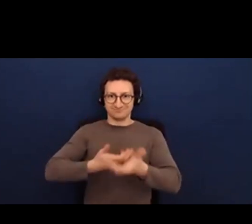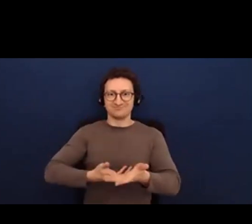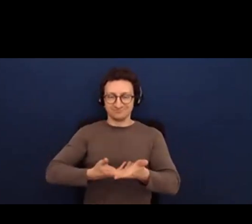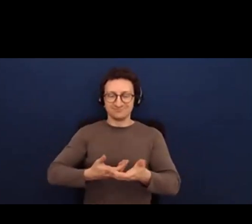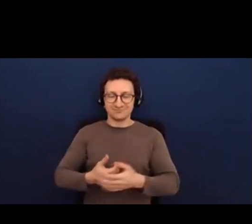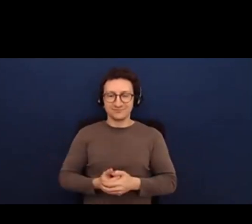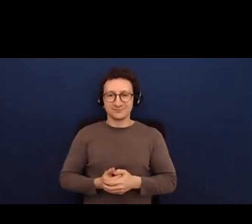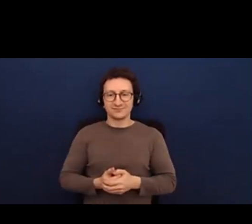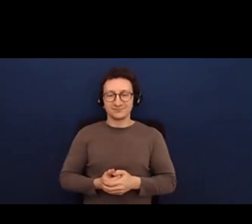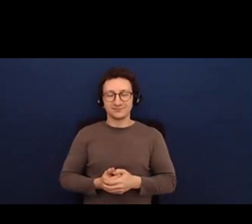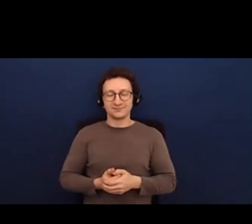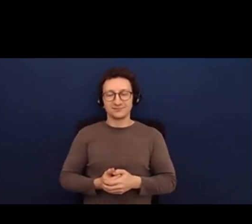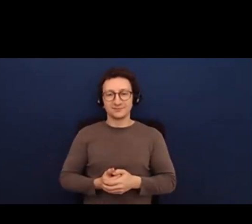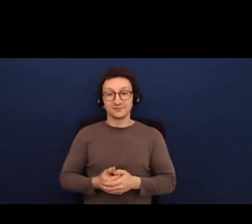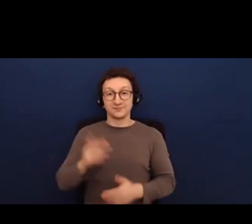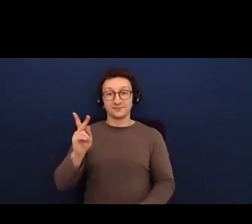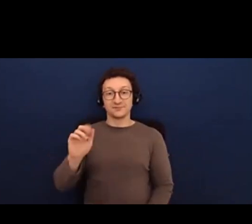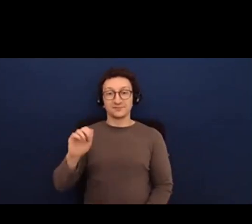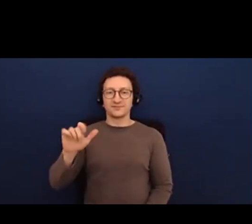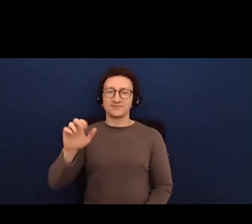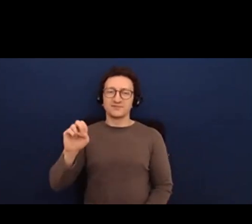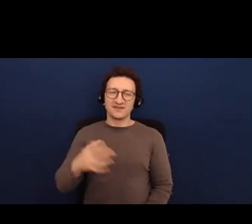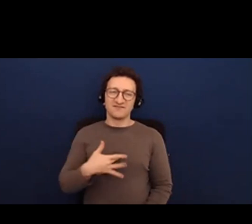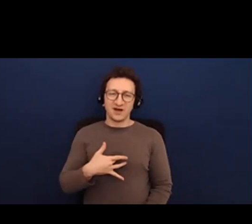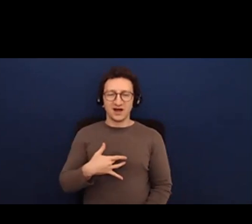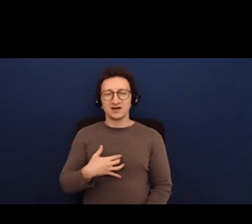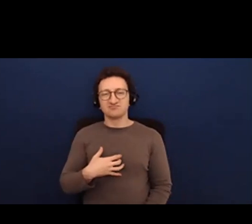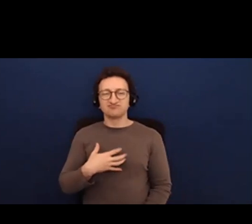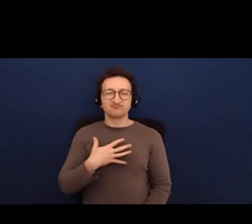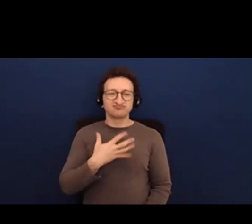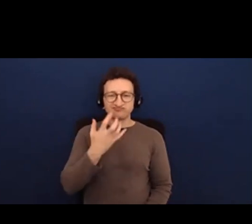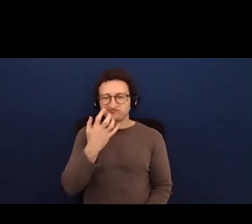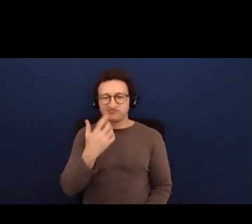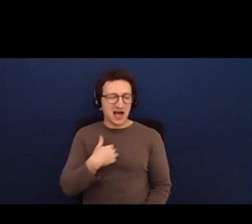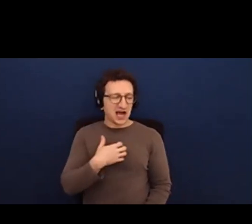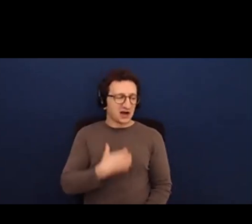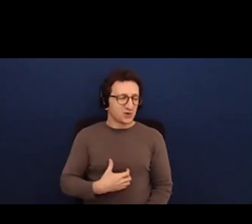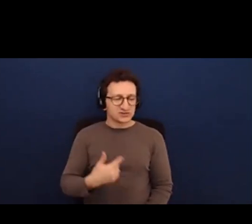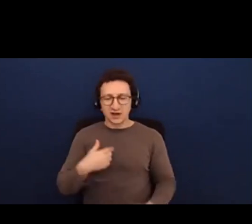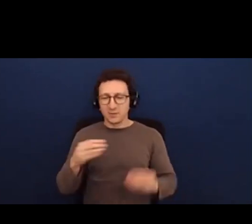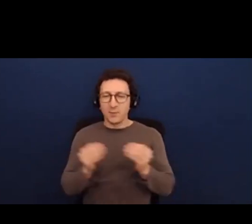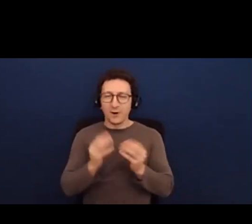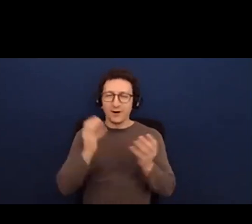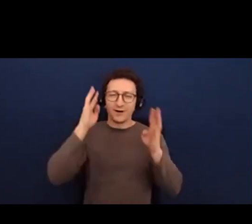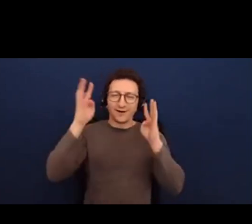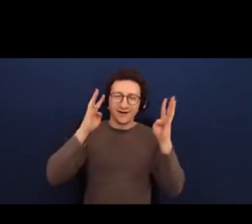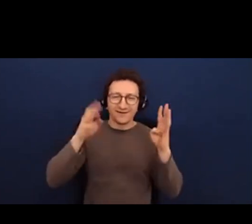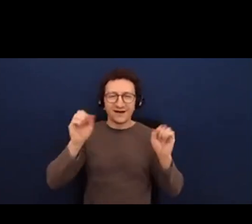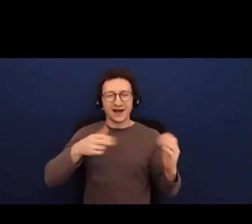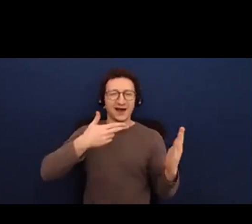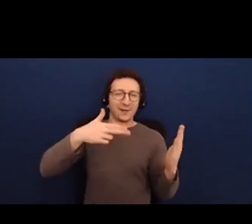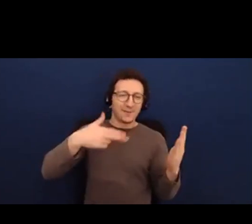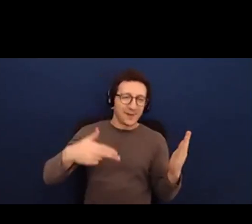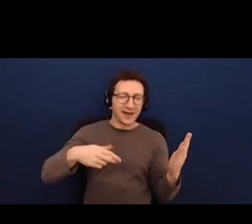He regretted the fact that he wasn't creative in other ways, and he gives voice to that in text number